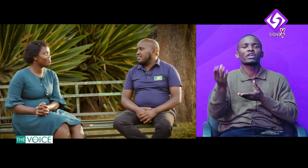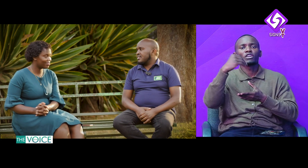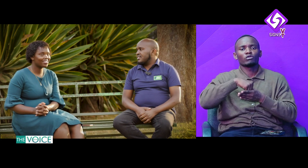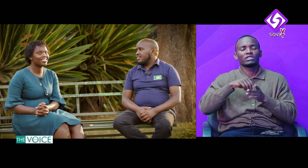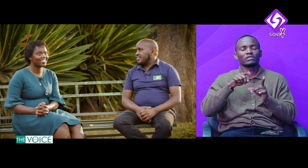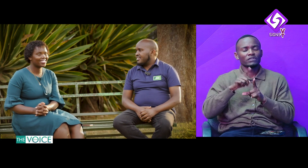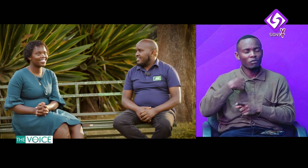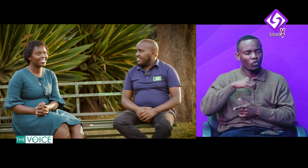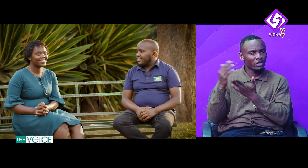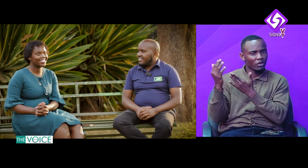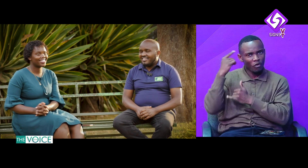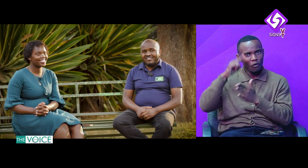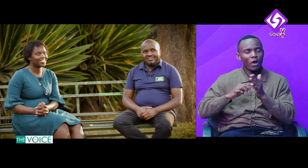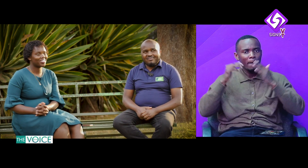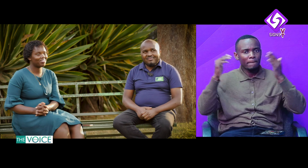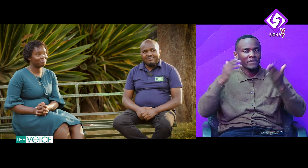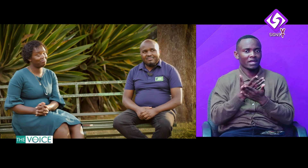things ahead.